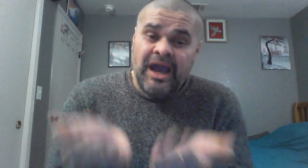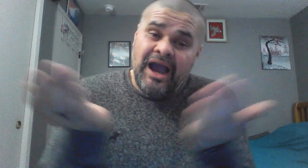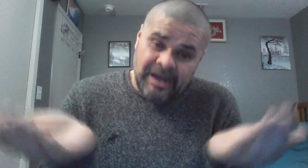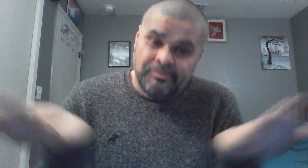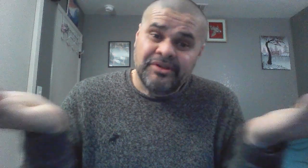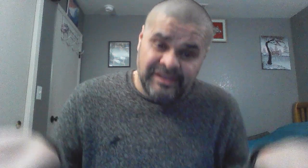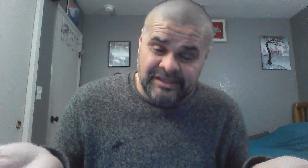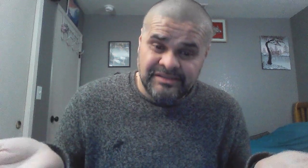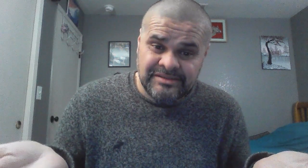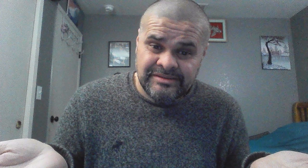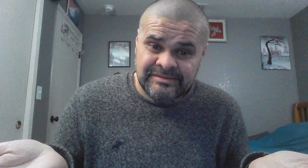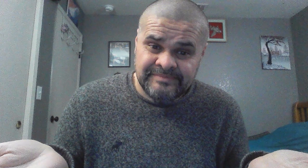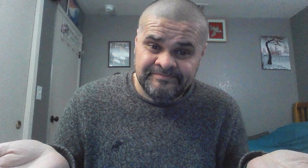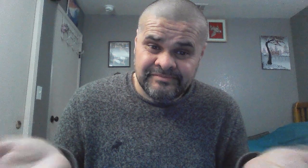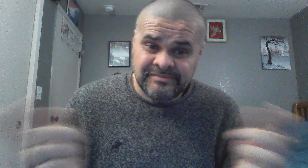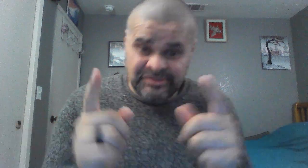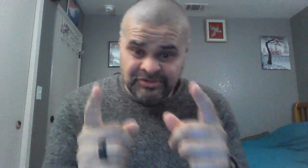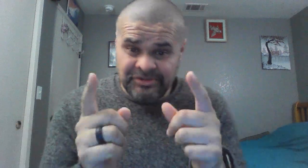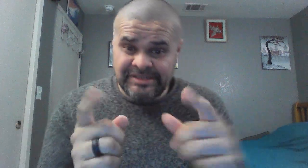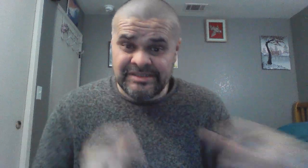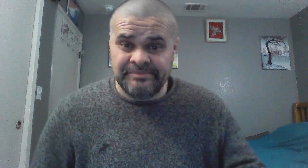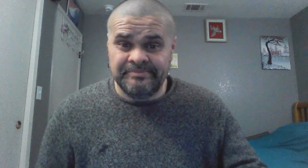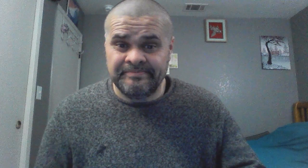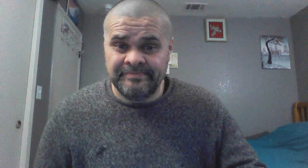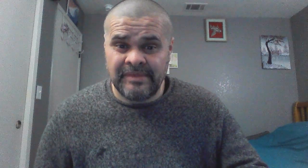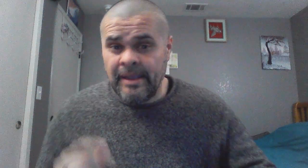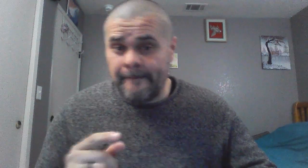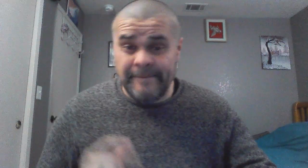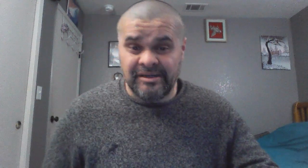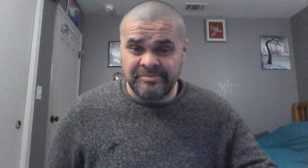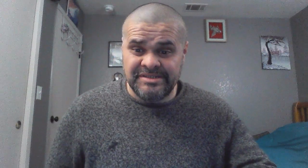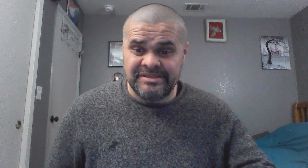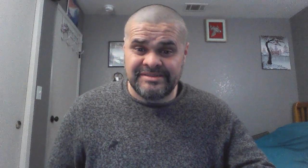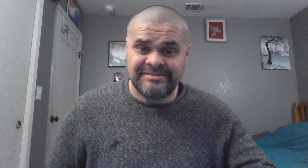a couple of things. So till next time, back on basics.